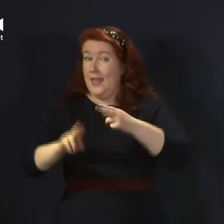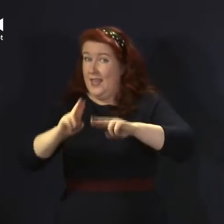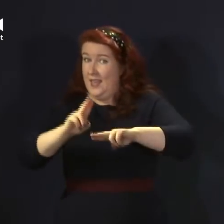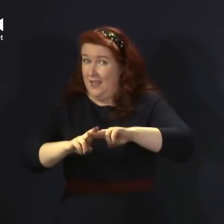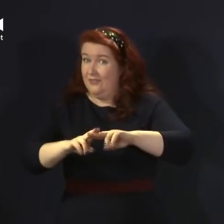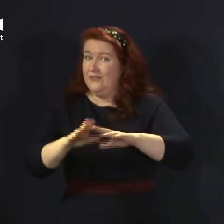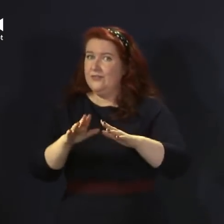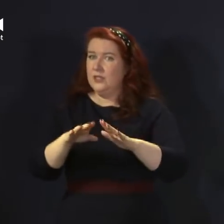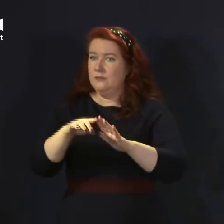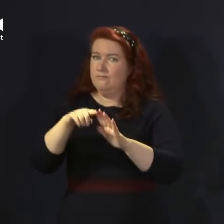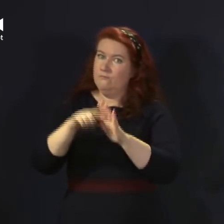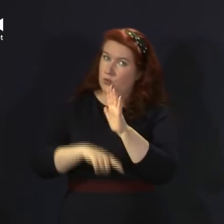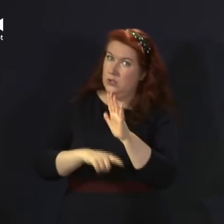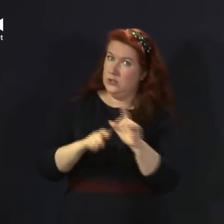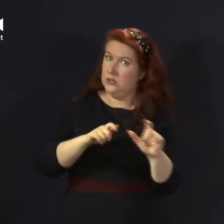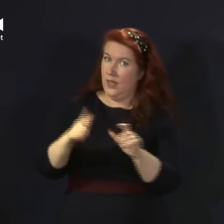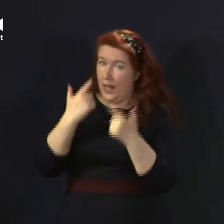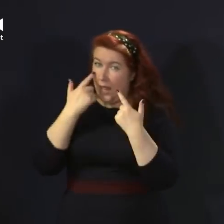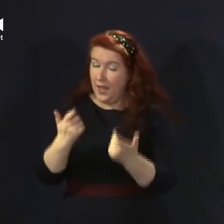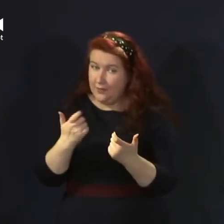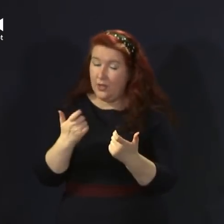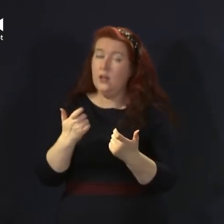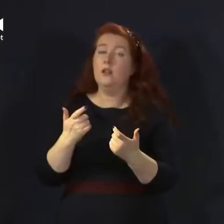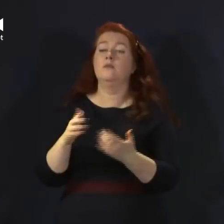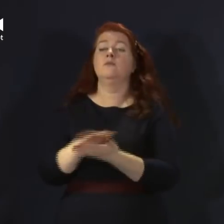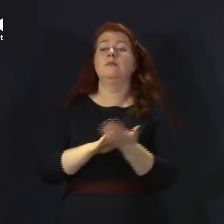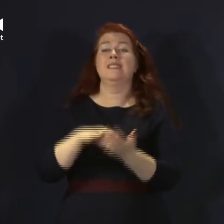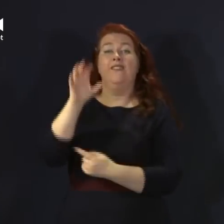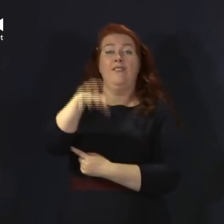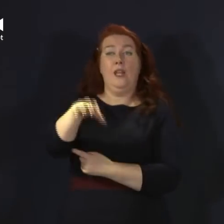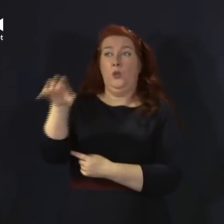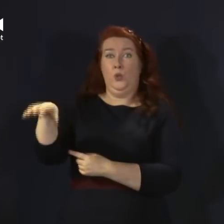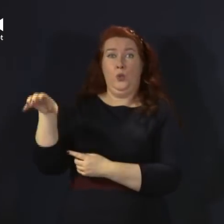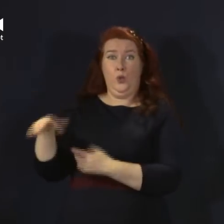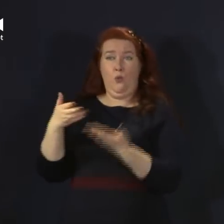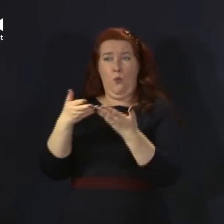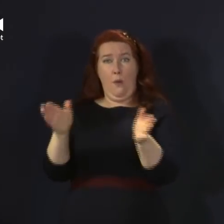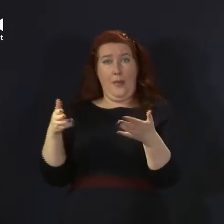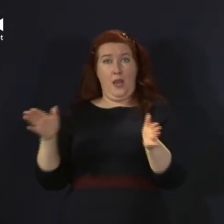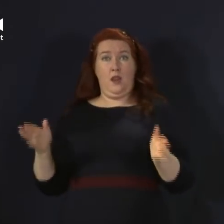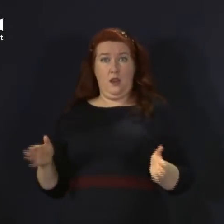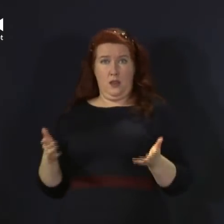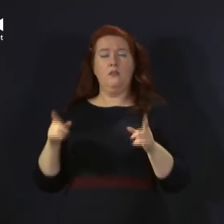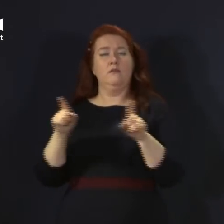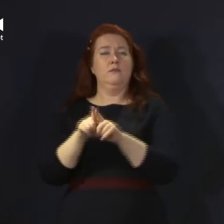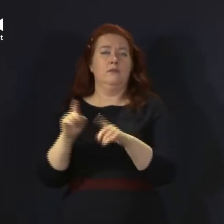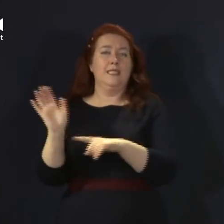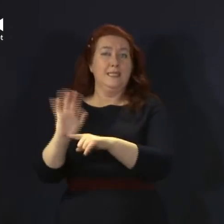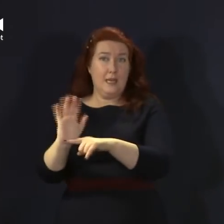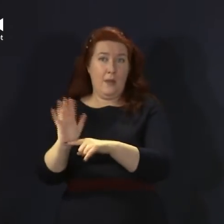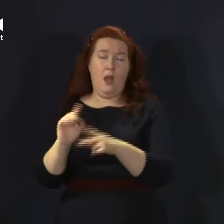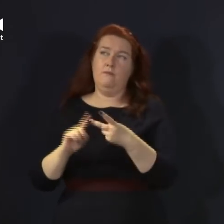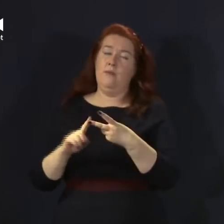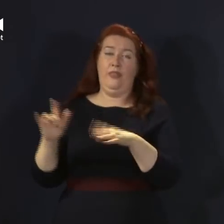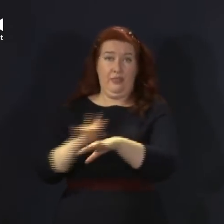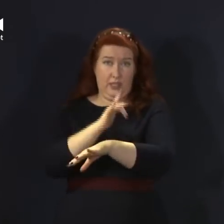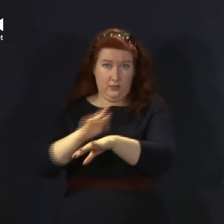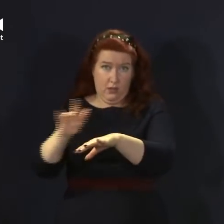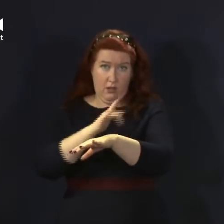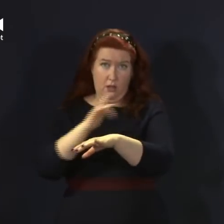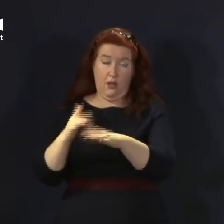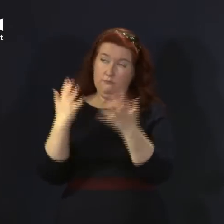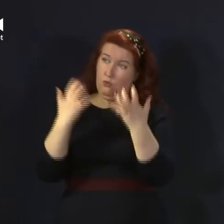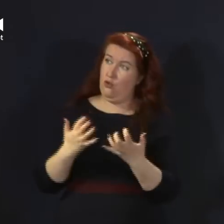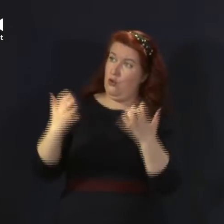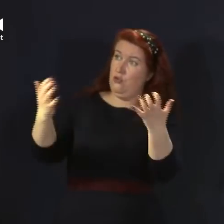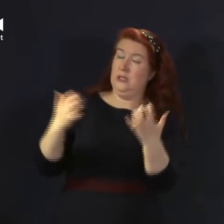appropriate mitigations. So firstly, a number of venues will be able to reopen. These include cinemas, theatres, concert halls,